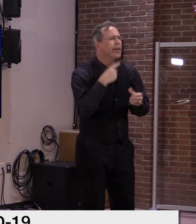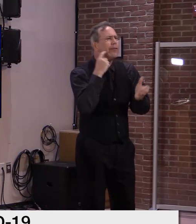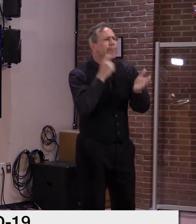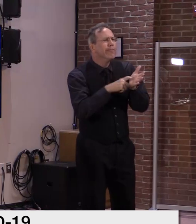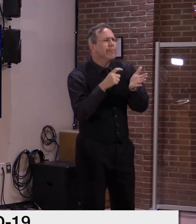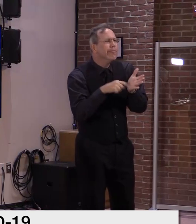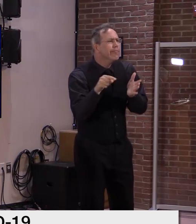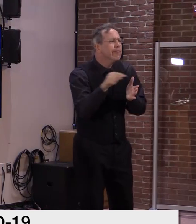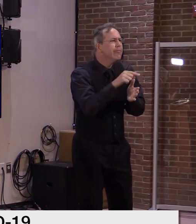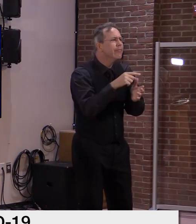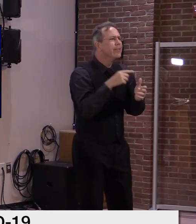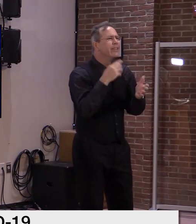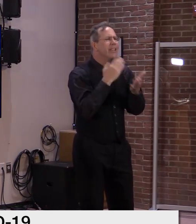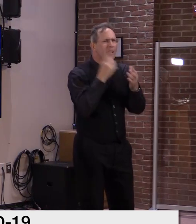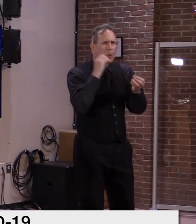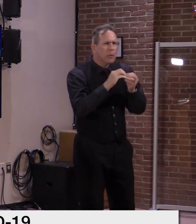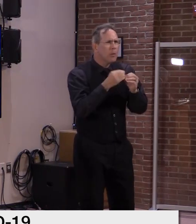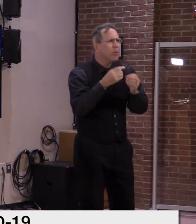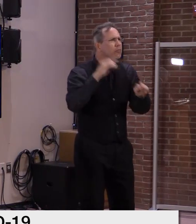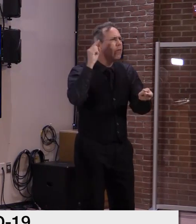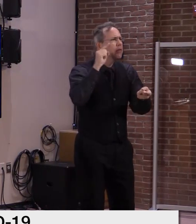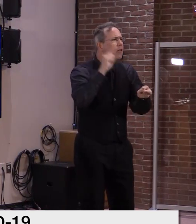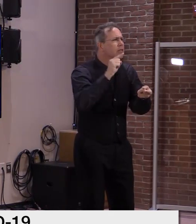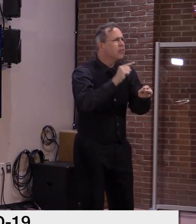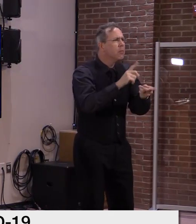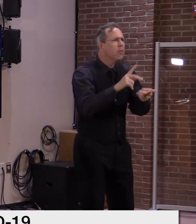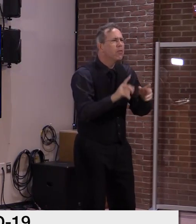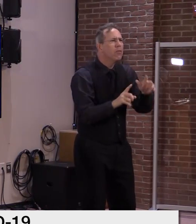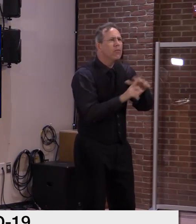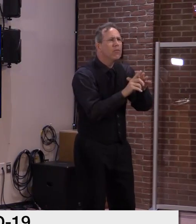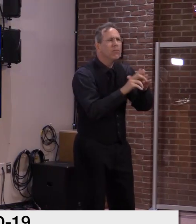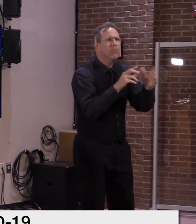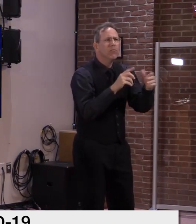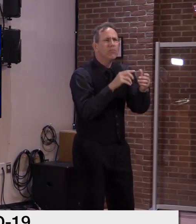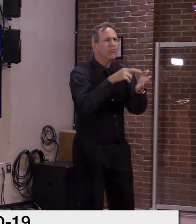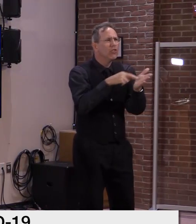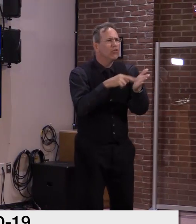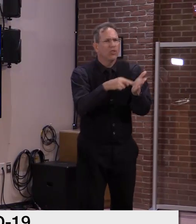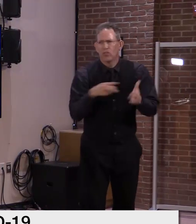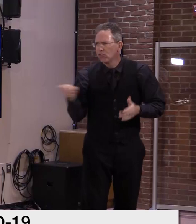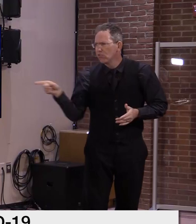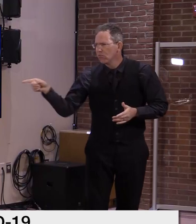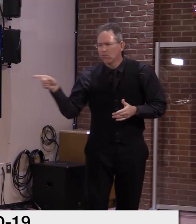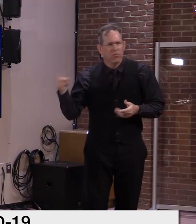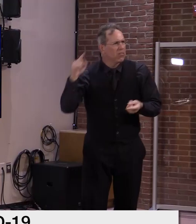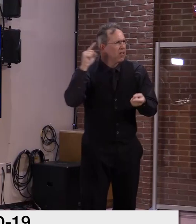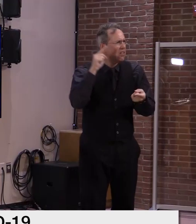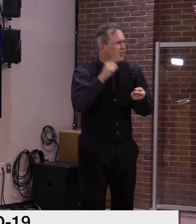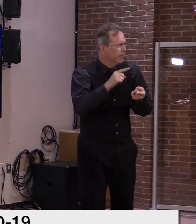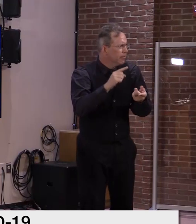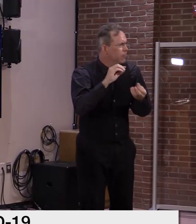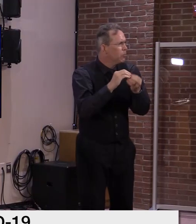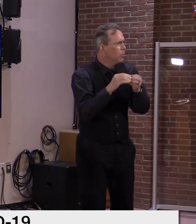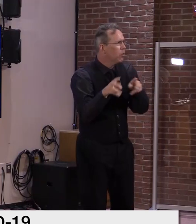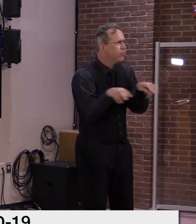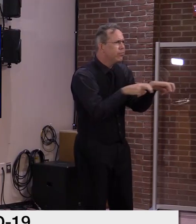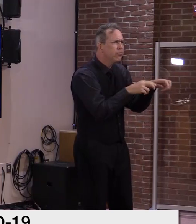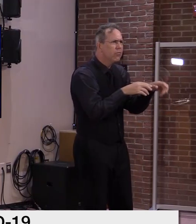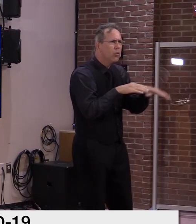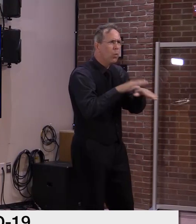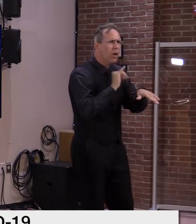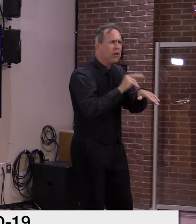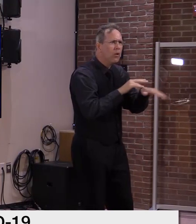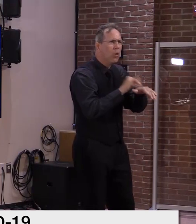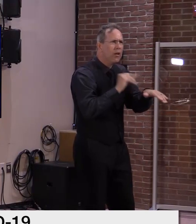see fewer people in sort of the out days making vaccine appointments and more people utilizing the